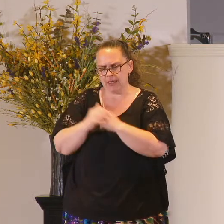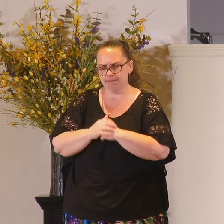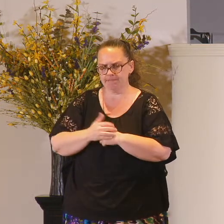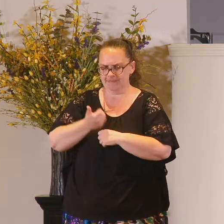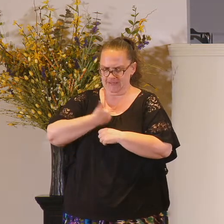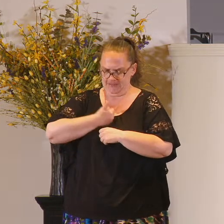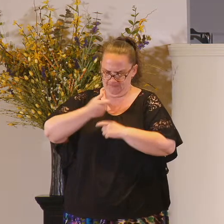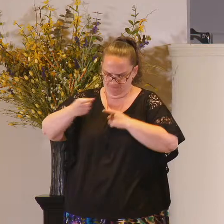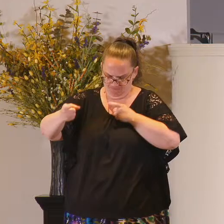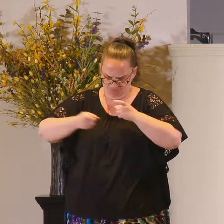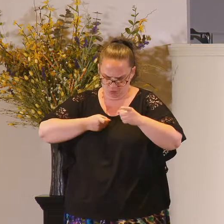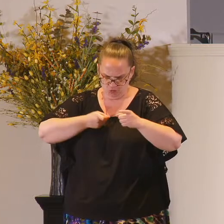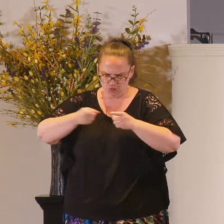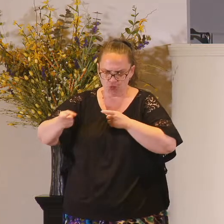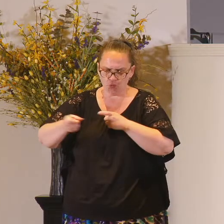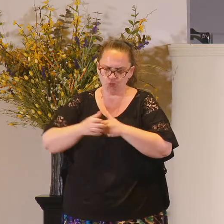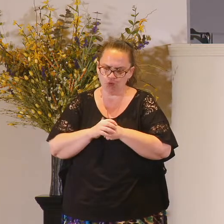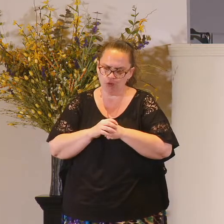self-control.